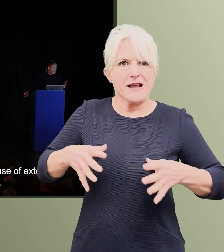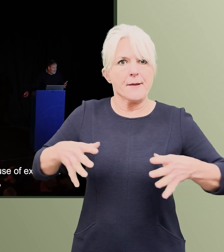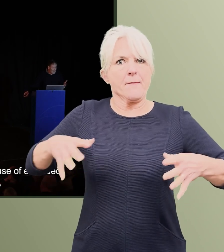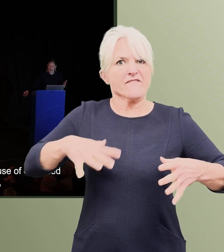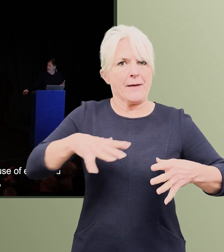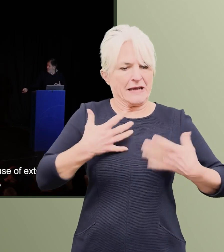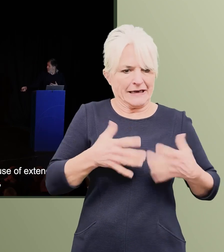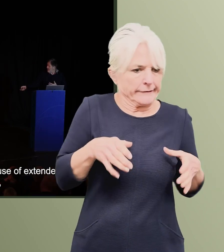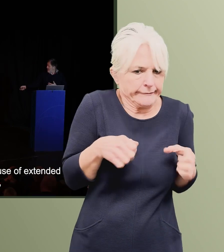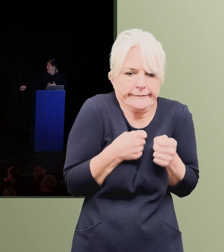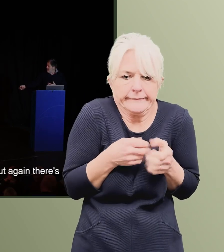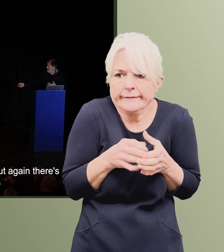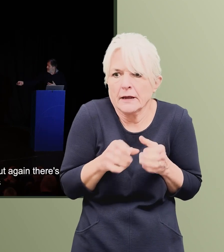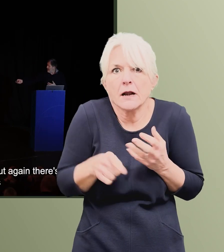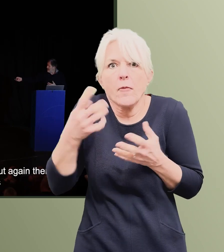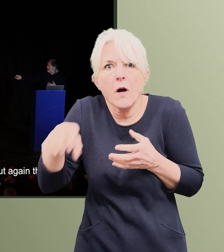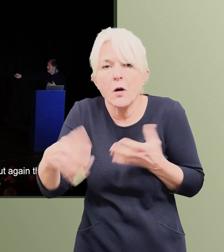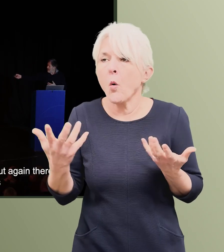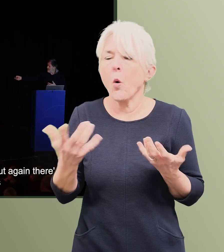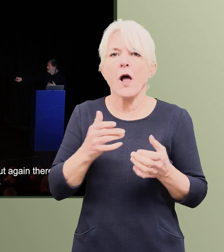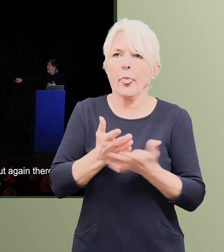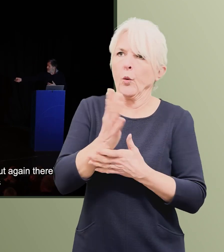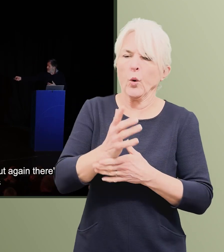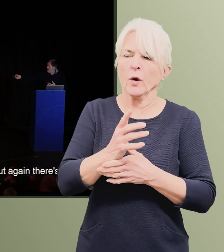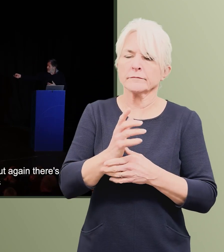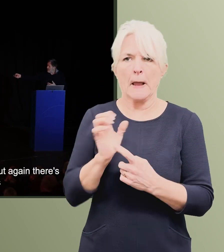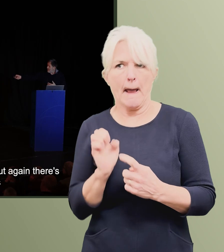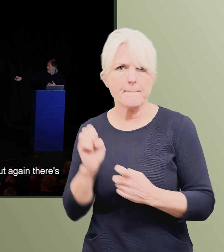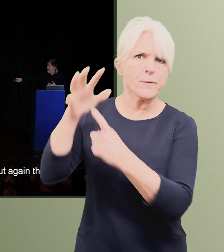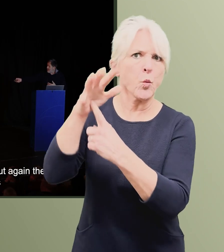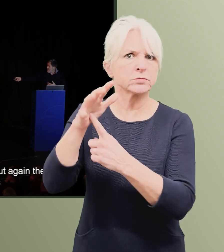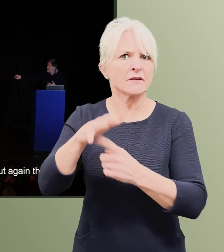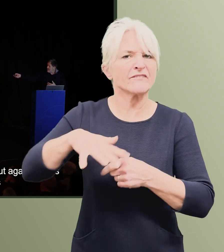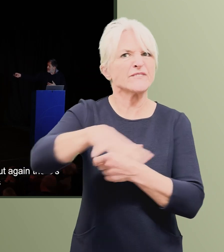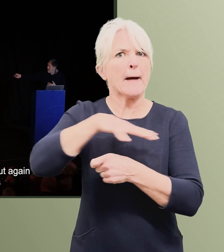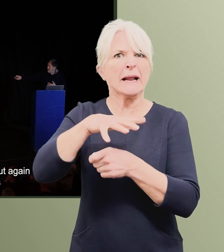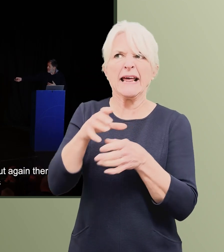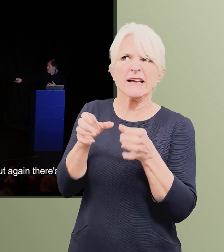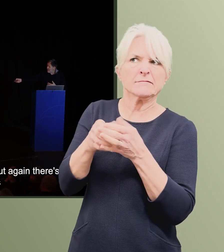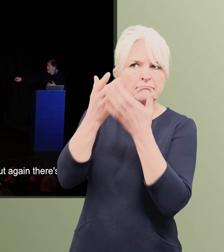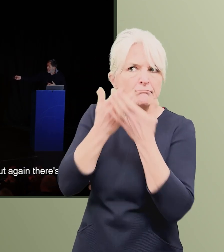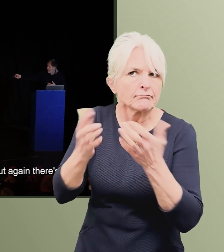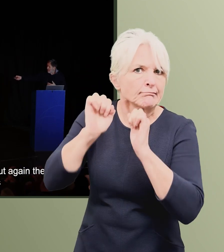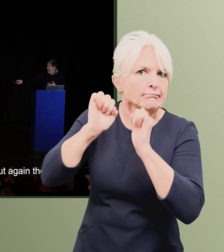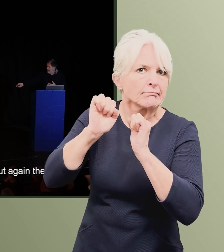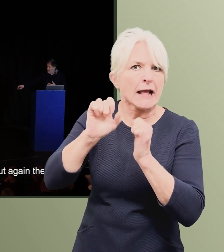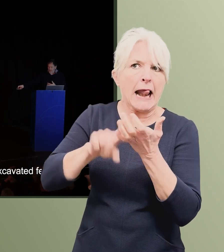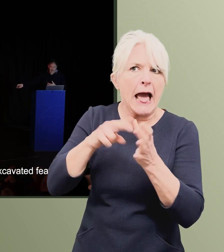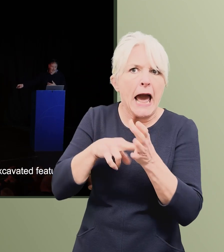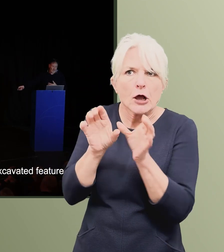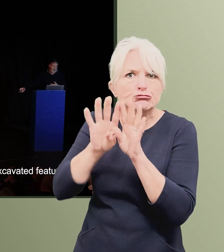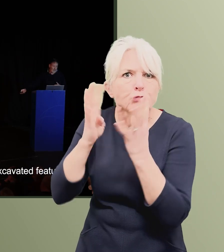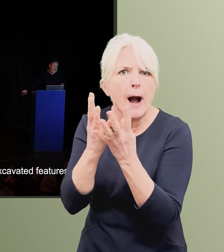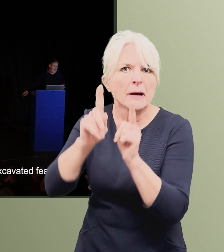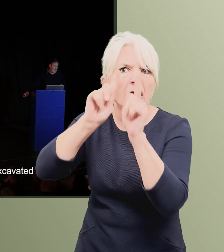family clanage or whatever, they've added a secondary chamber on there. But again, there's been no excavation on any of